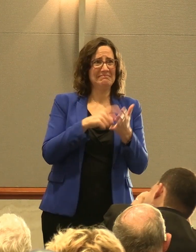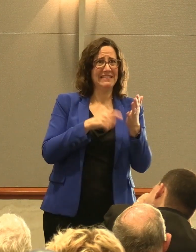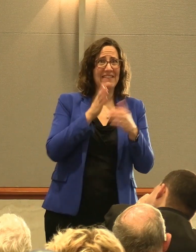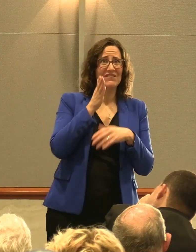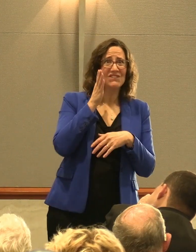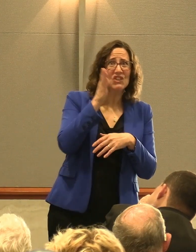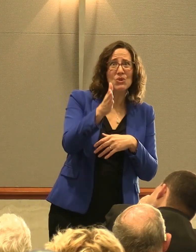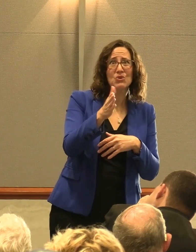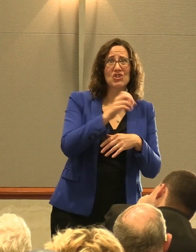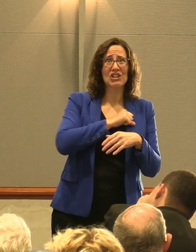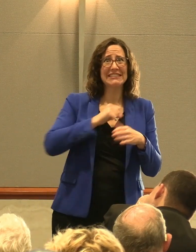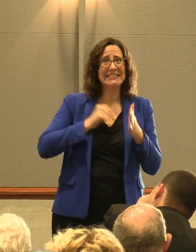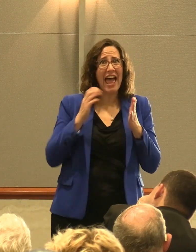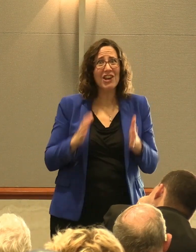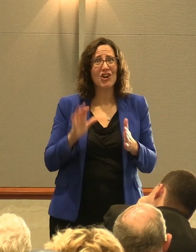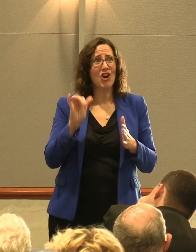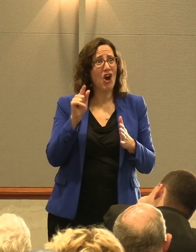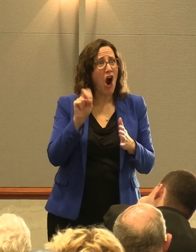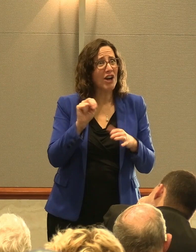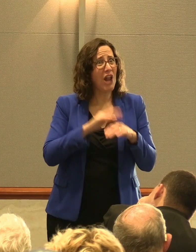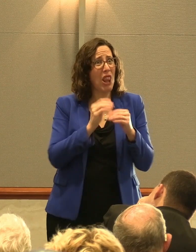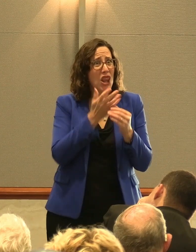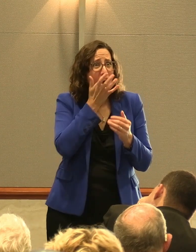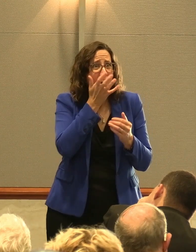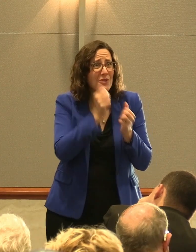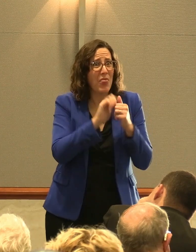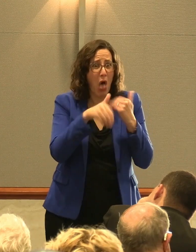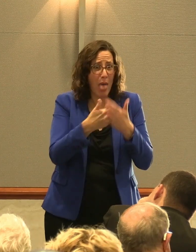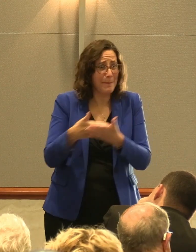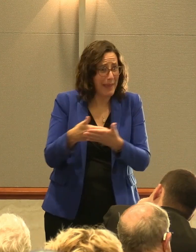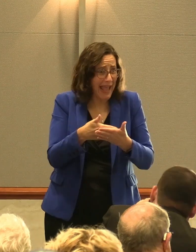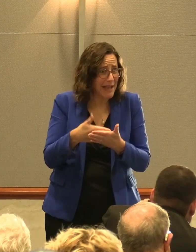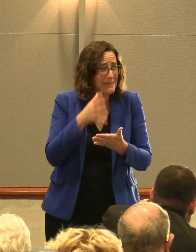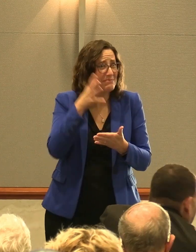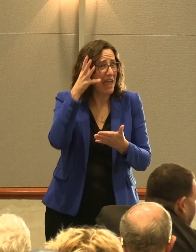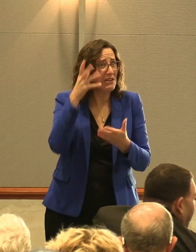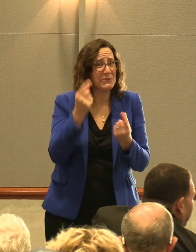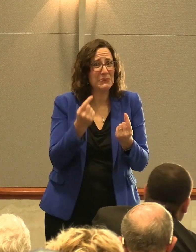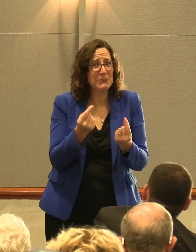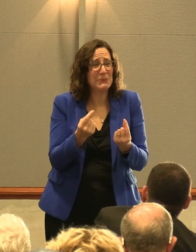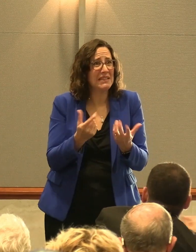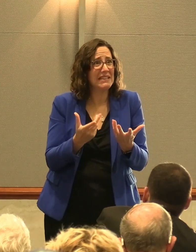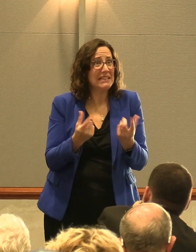future Senator Cardin going to be doing on this lawn with all these babies and parents?